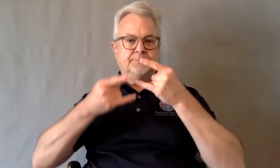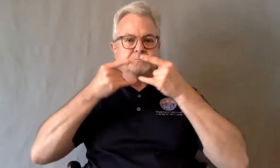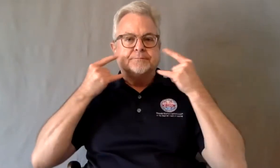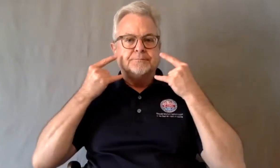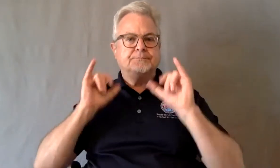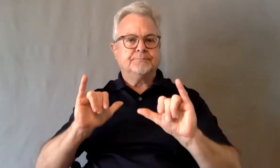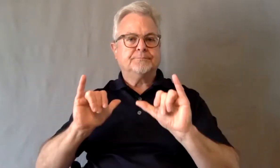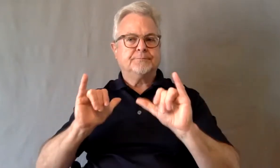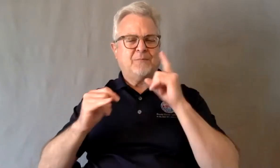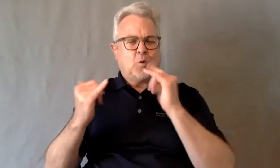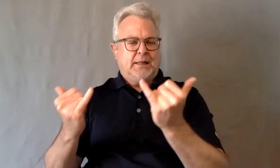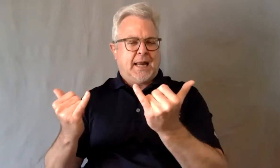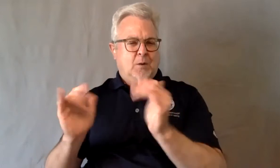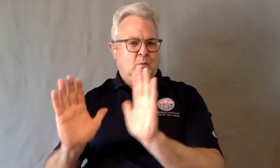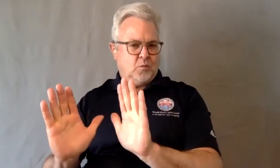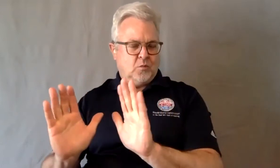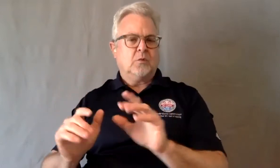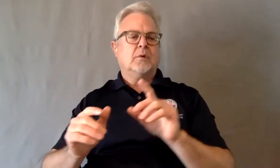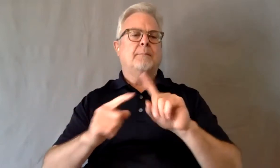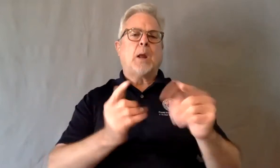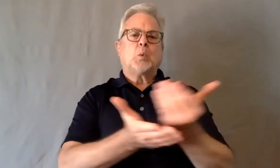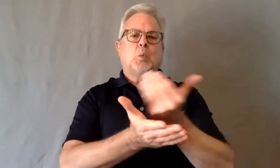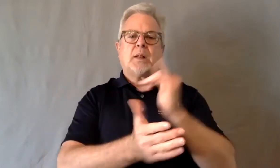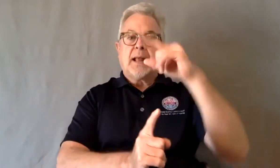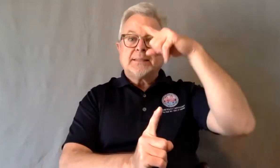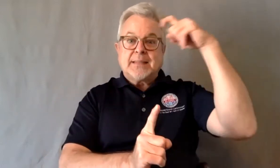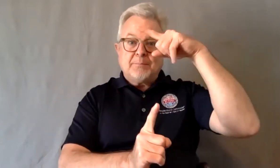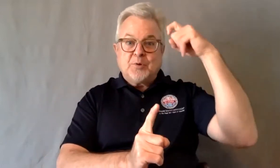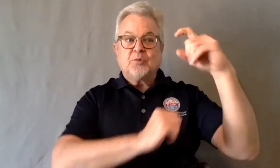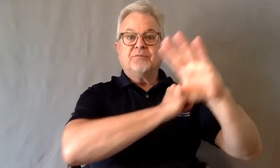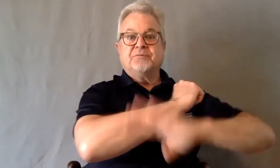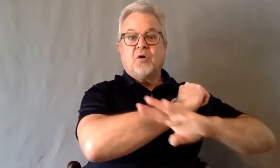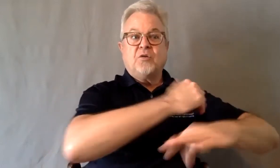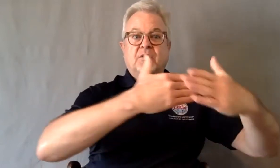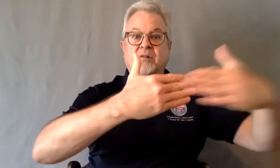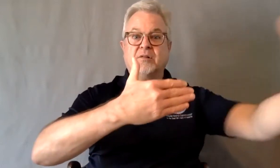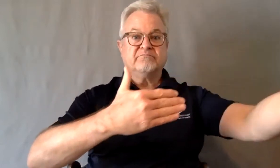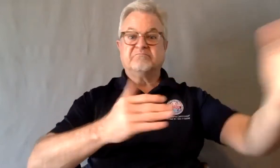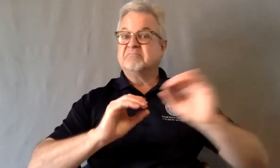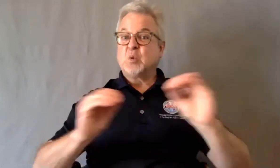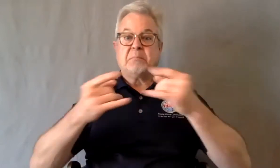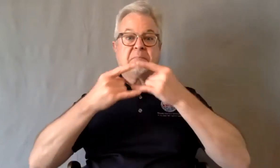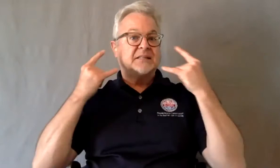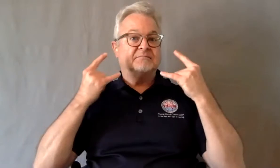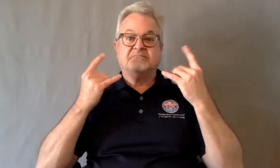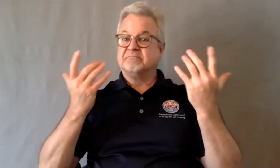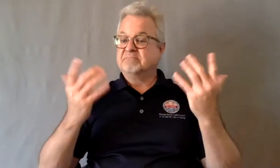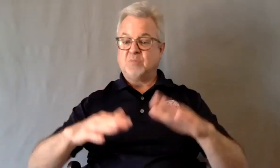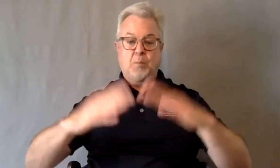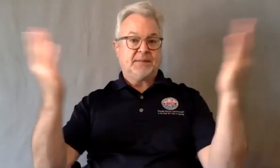from now until June need to remain wearing masks for now. Once the summer and fall comes, masks